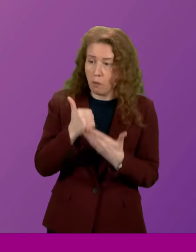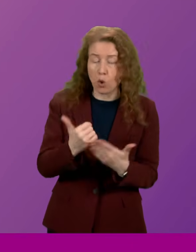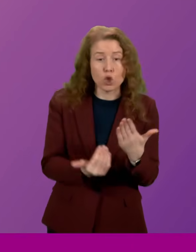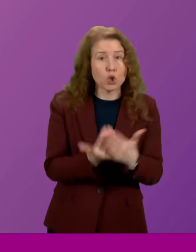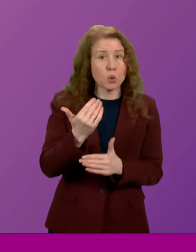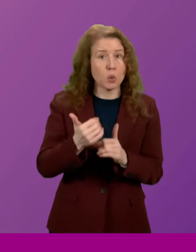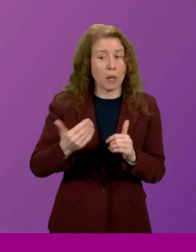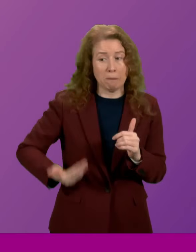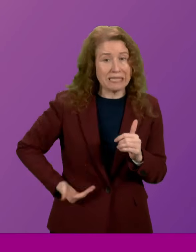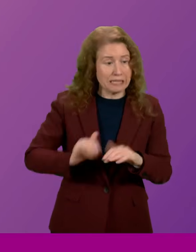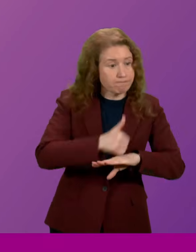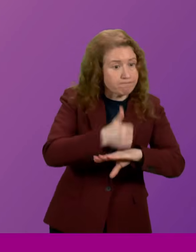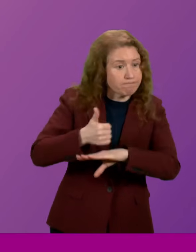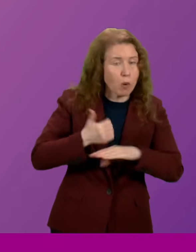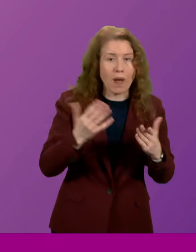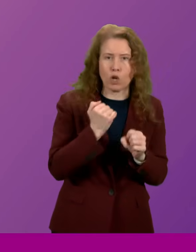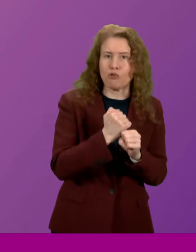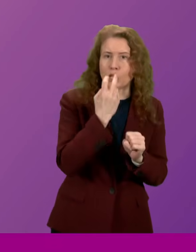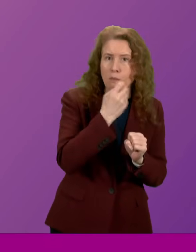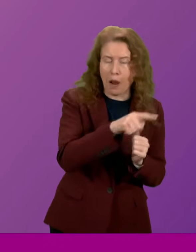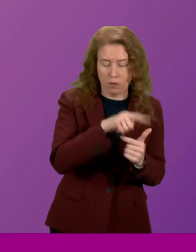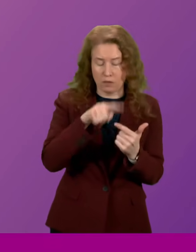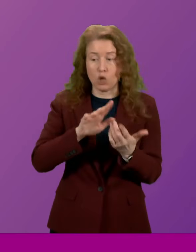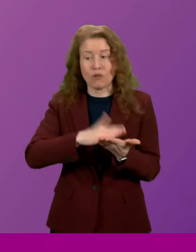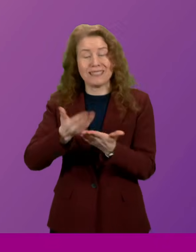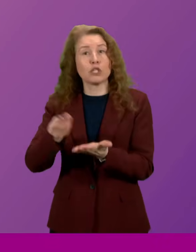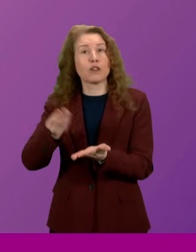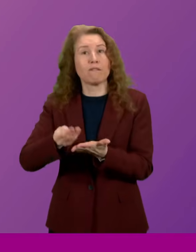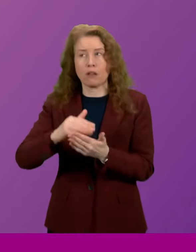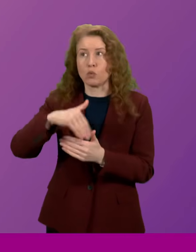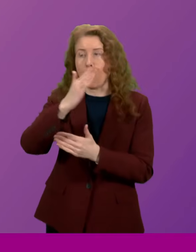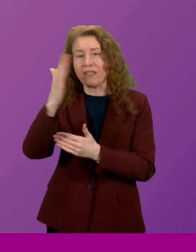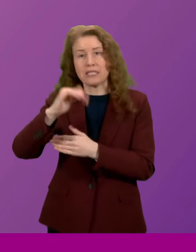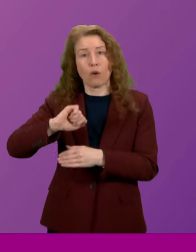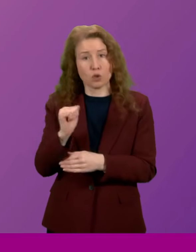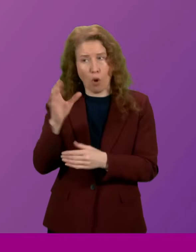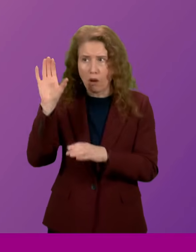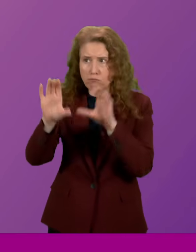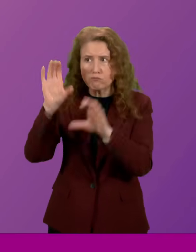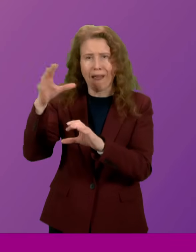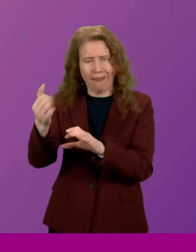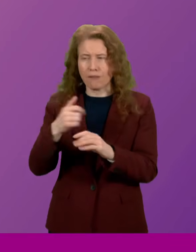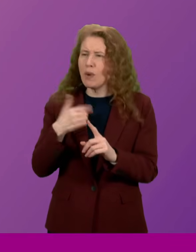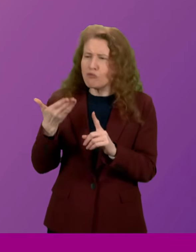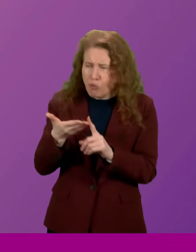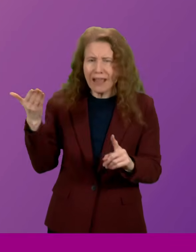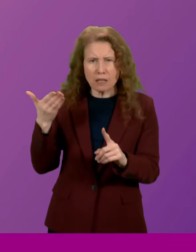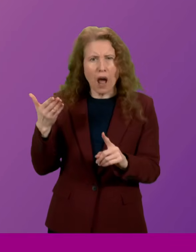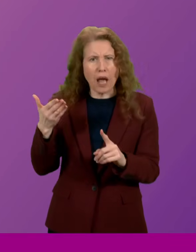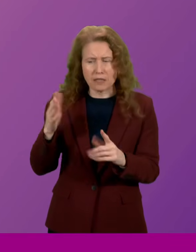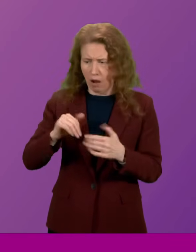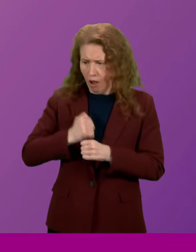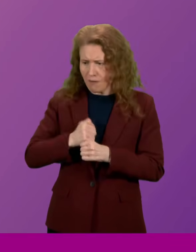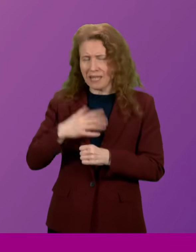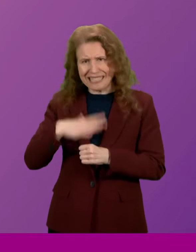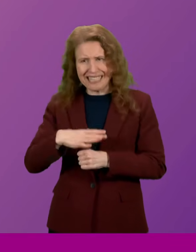business ventures in Grangemouth, the transition funds that we have available in the North East of Scotland, a recognition that government has got to be